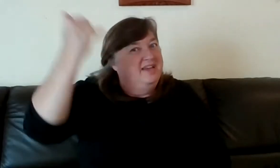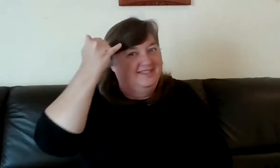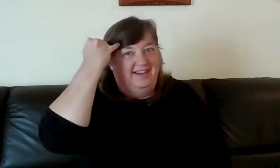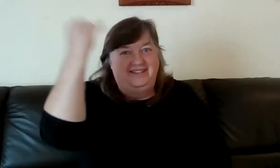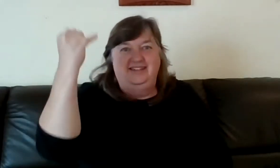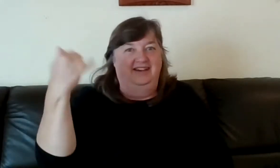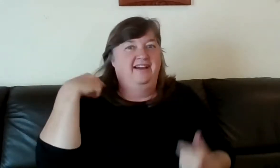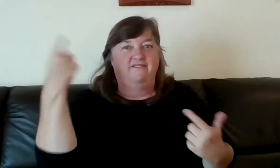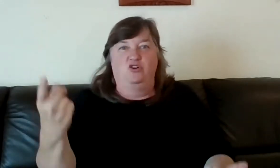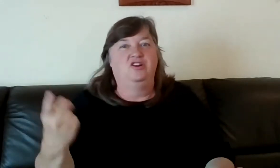Best idea ever.